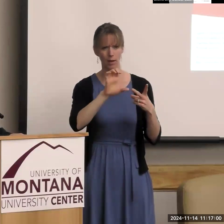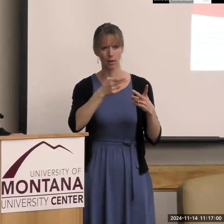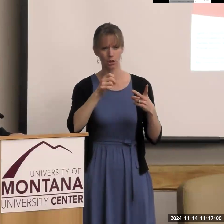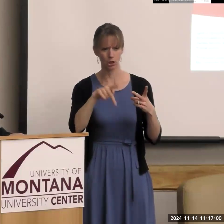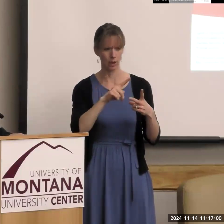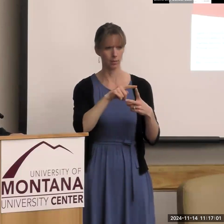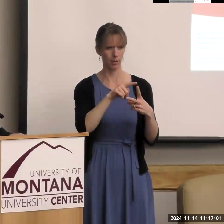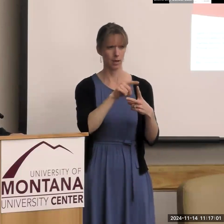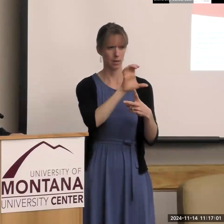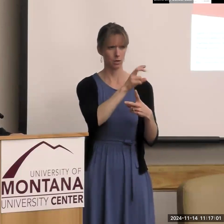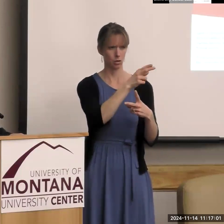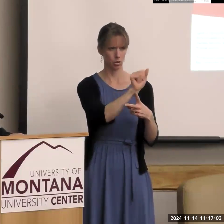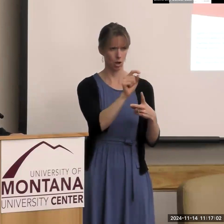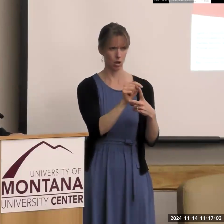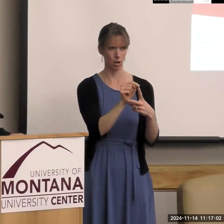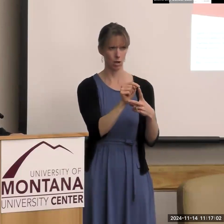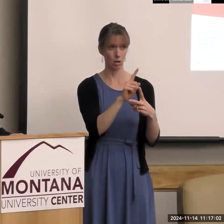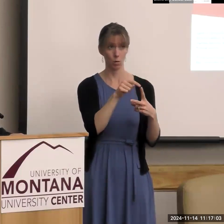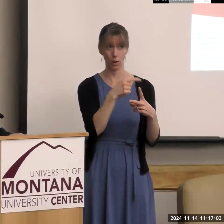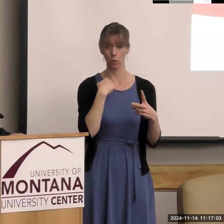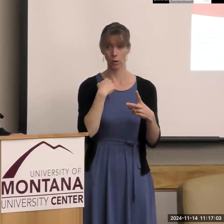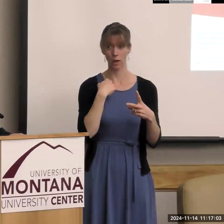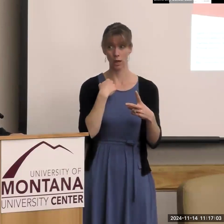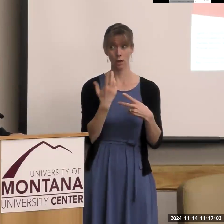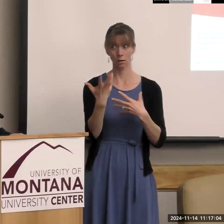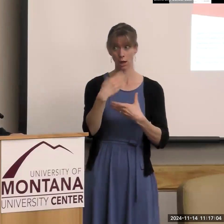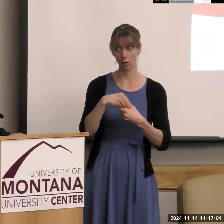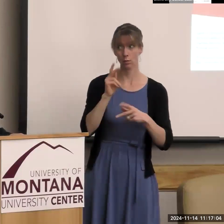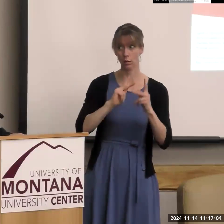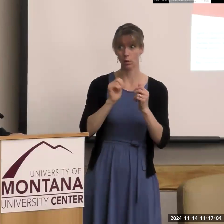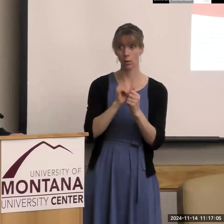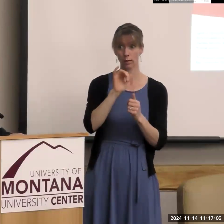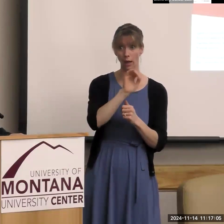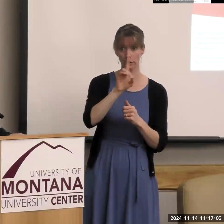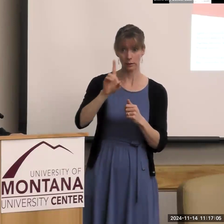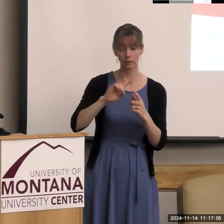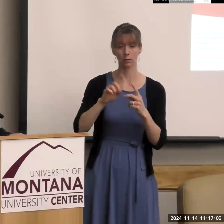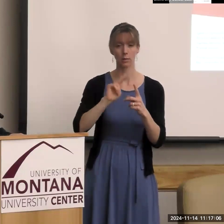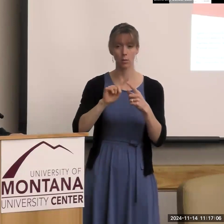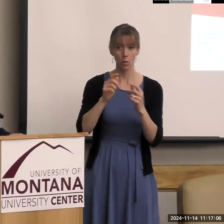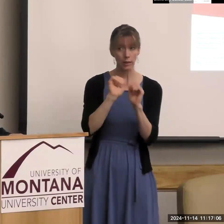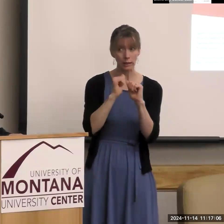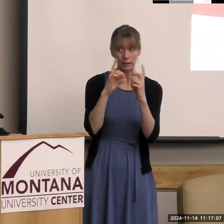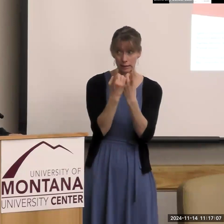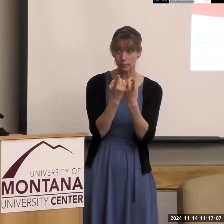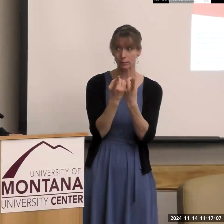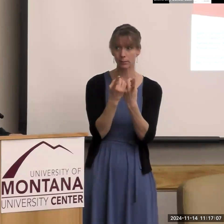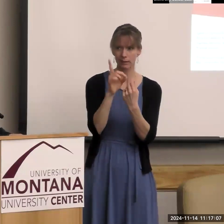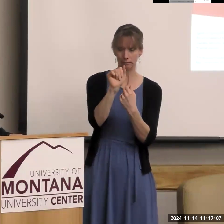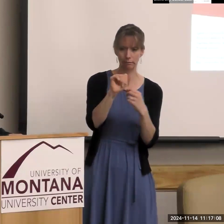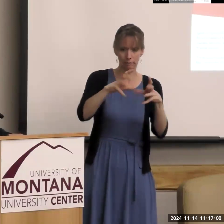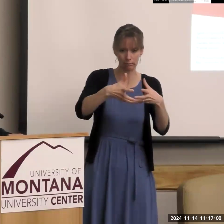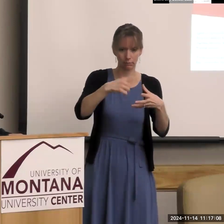health assessment, when we do include people with IDD or people with disability,